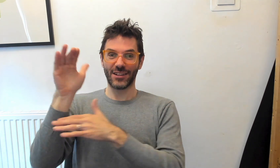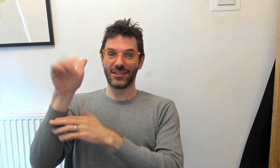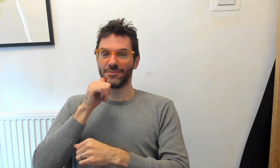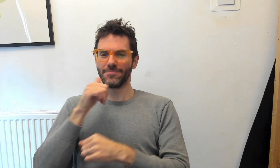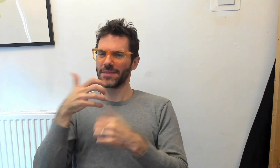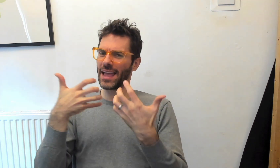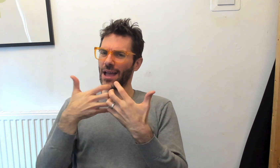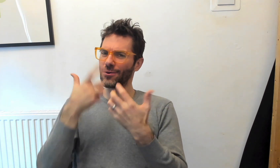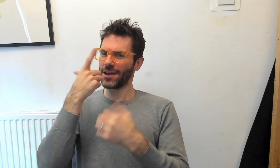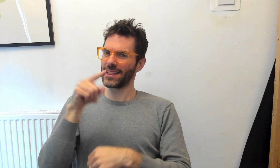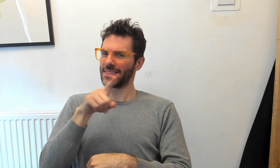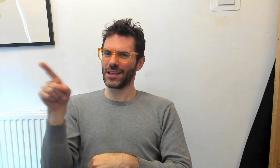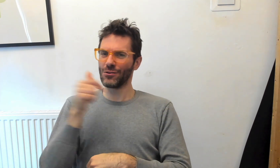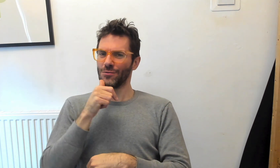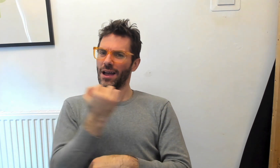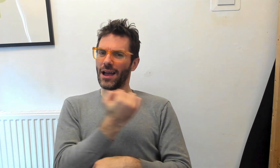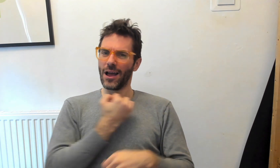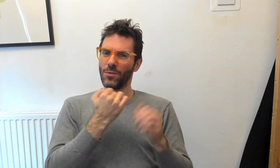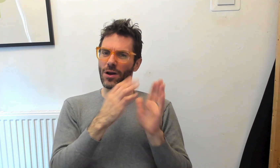access our models?